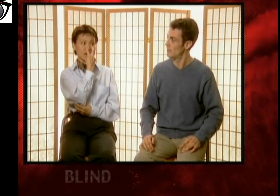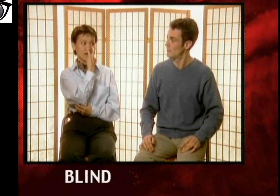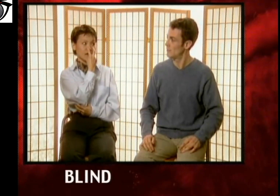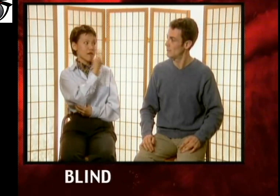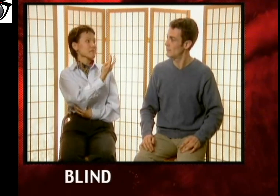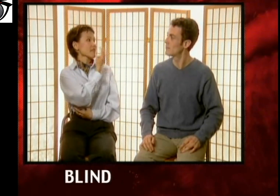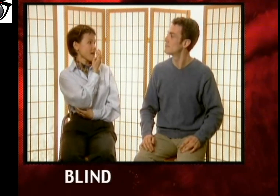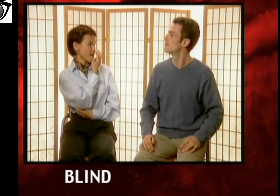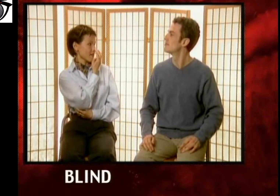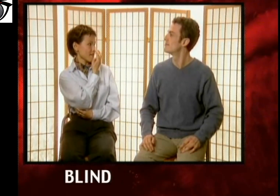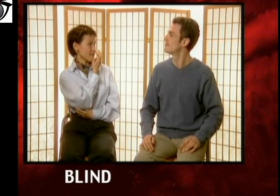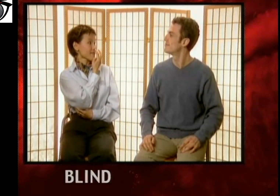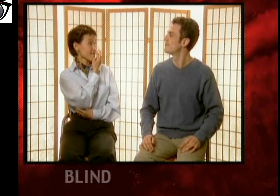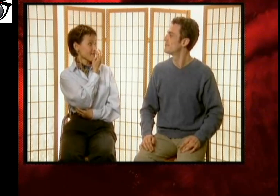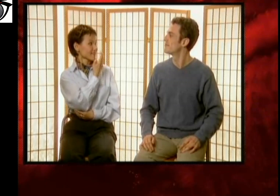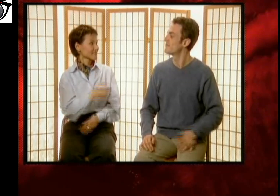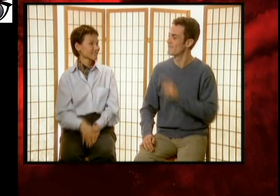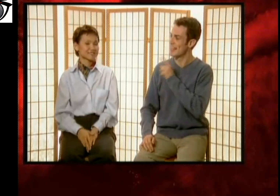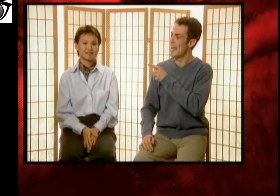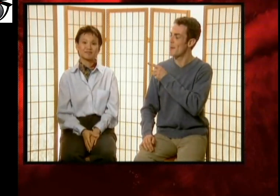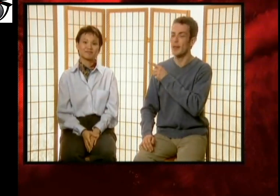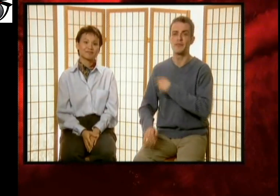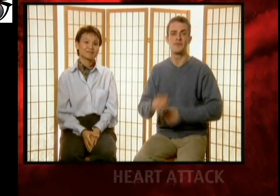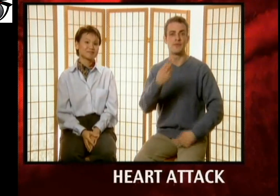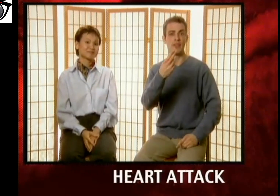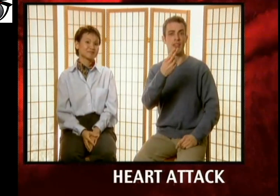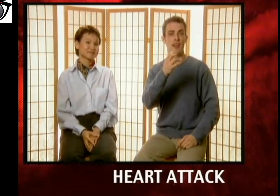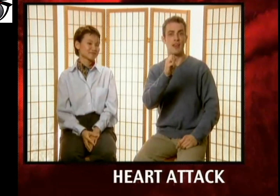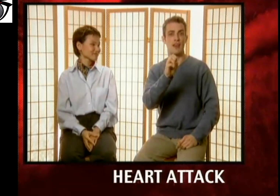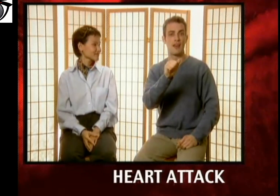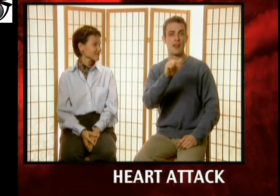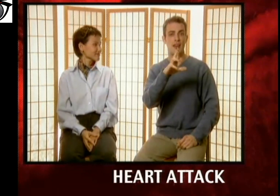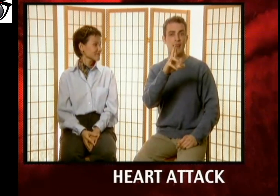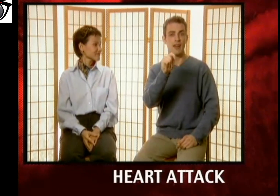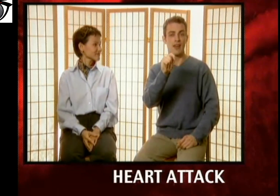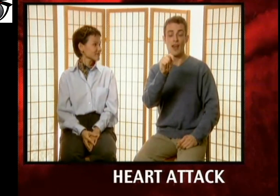the eyes, blind. How about